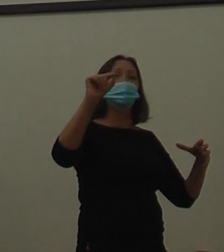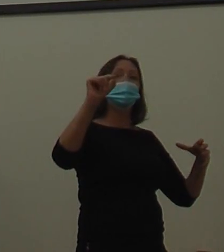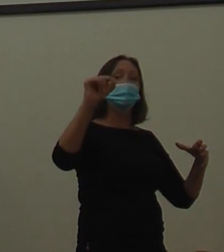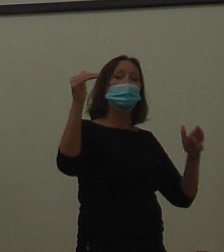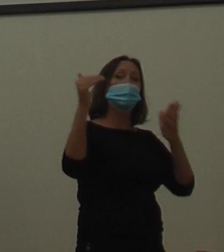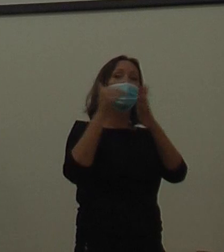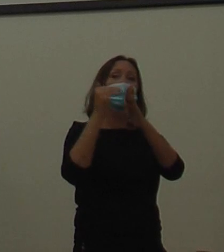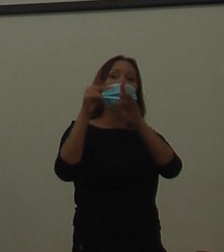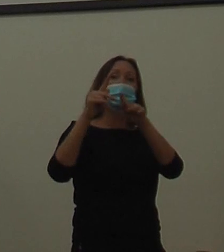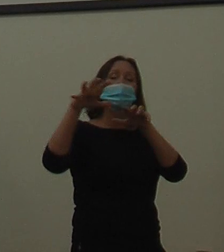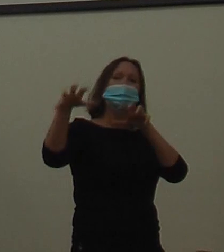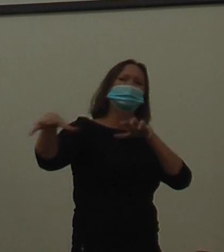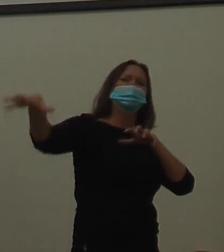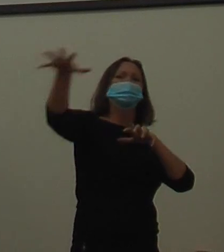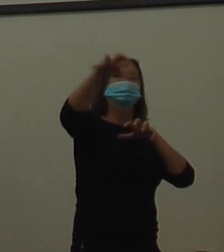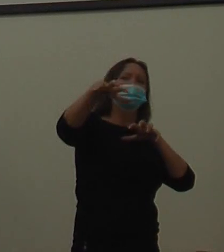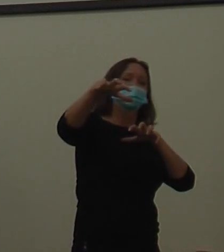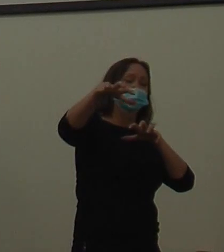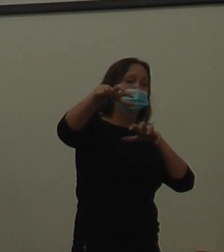men.